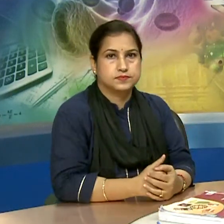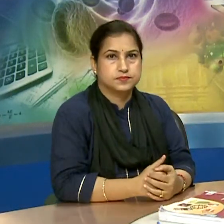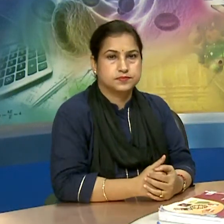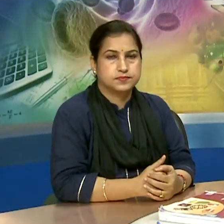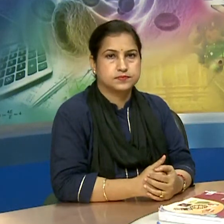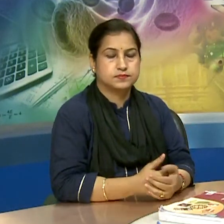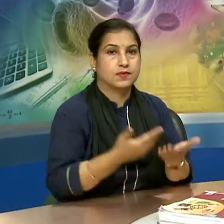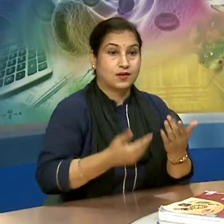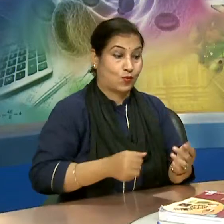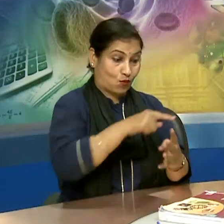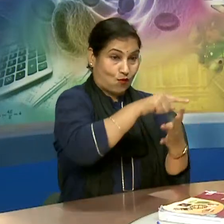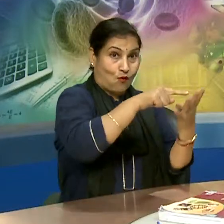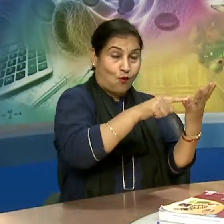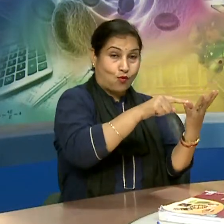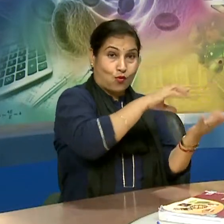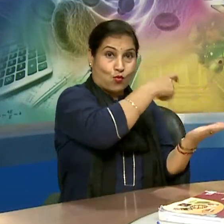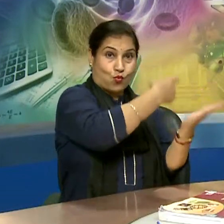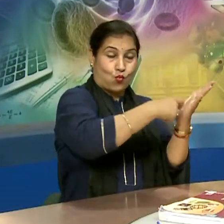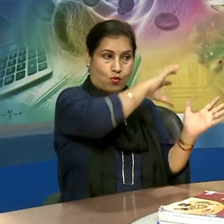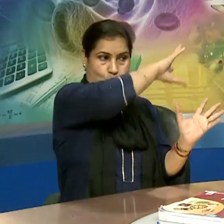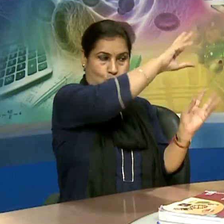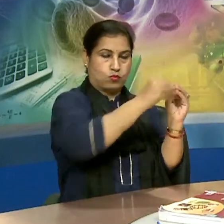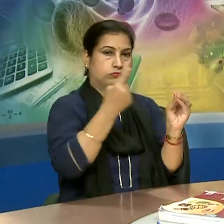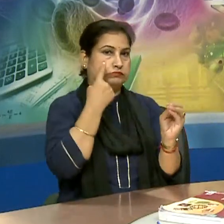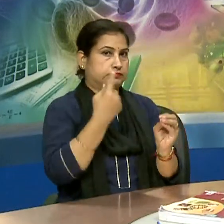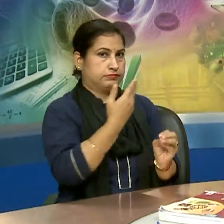Let's revise the rule for measurement.